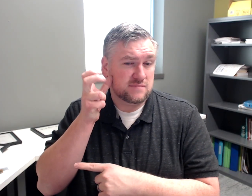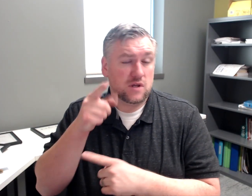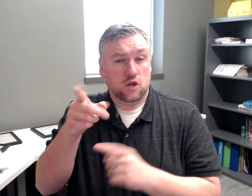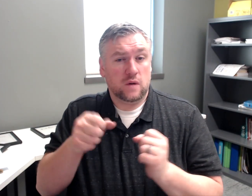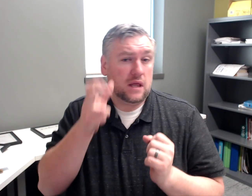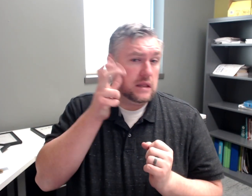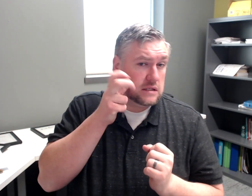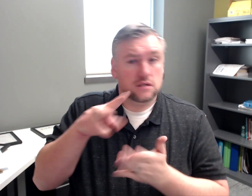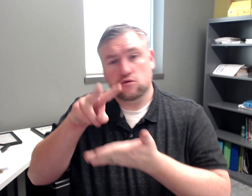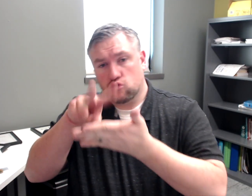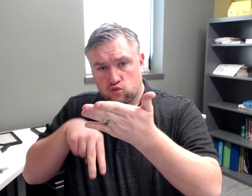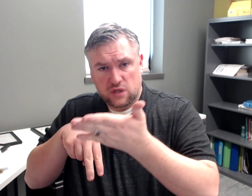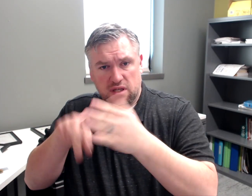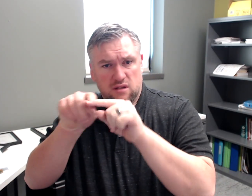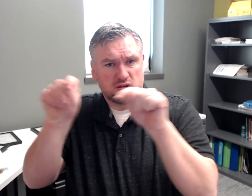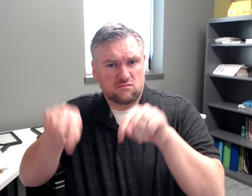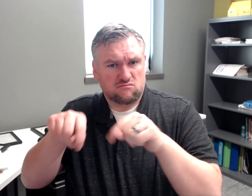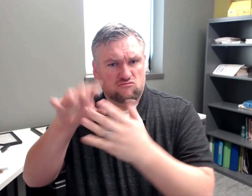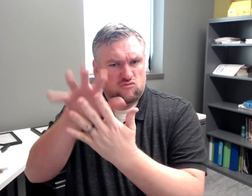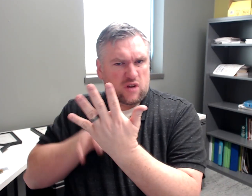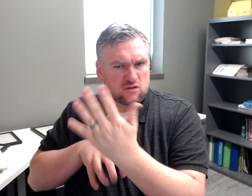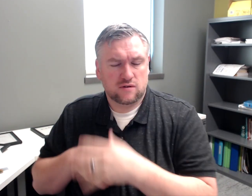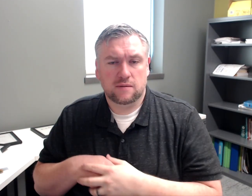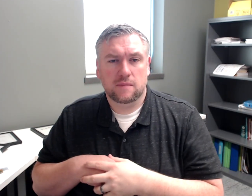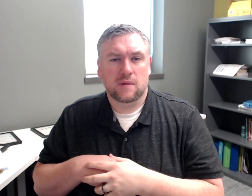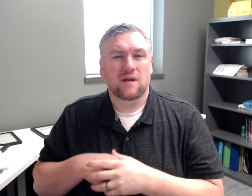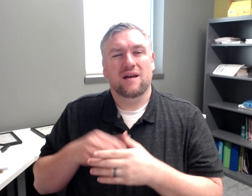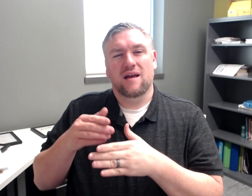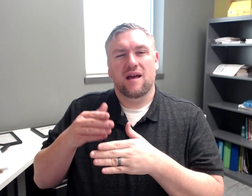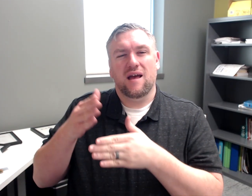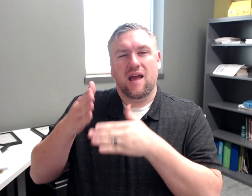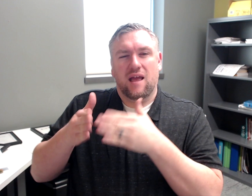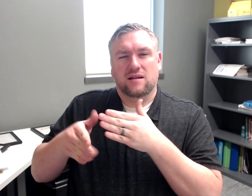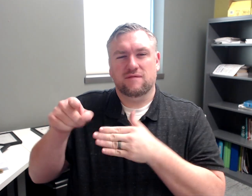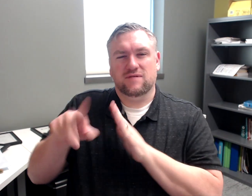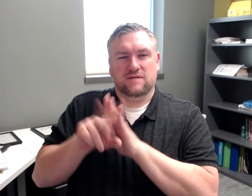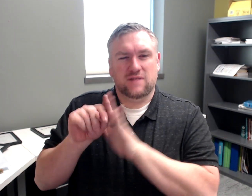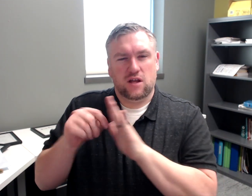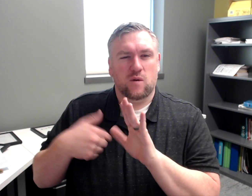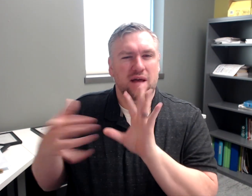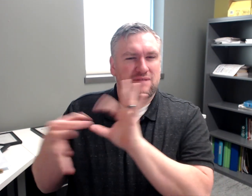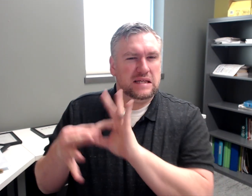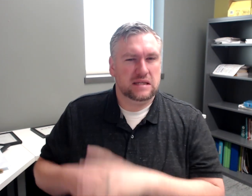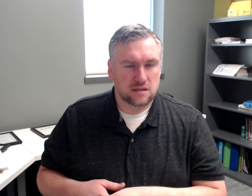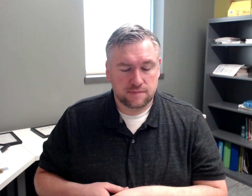to. You can listen or read the transcript of that podcast. There's a link at the end of this video.